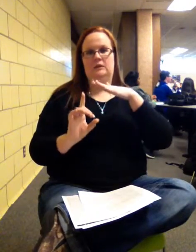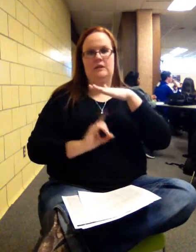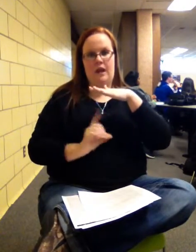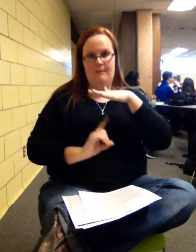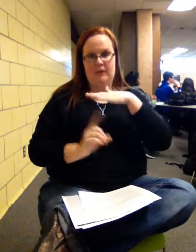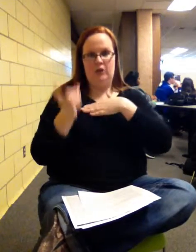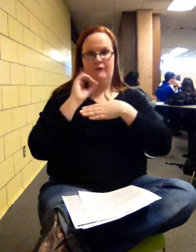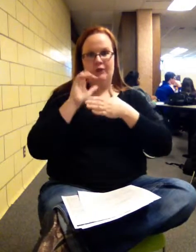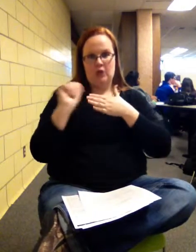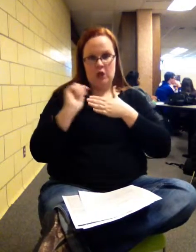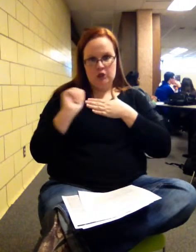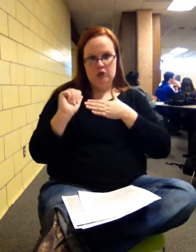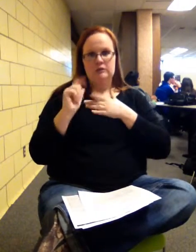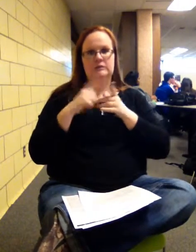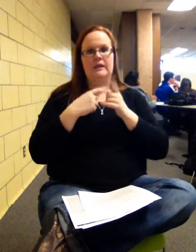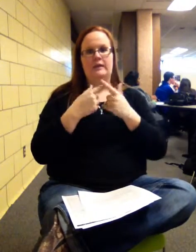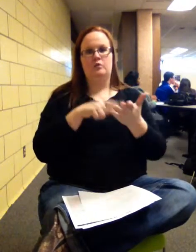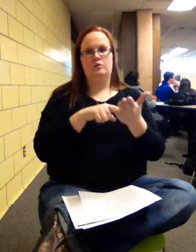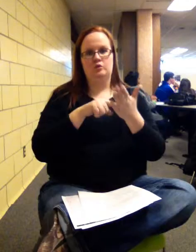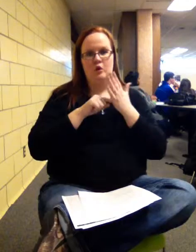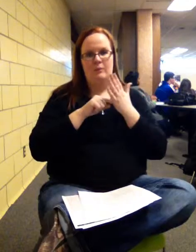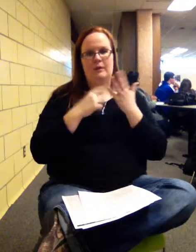dollar-wise. And then you'll show me what the ratio is.